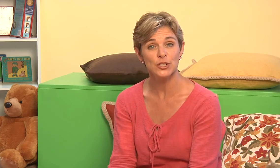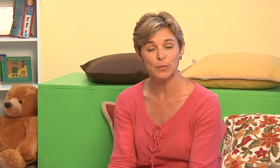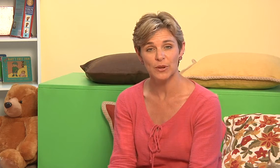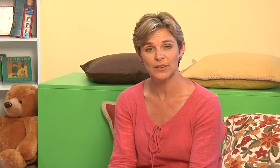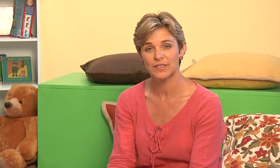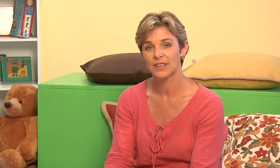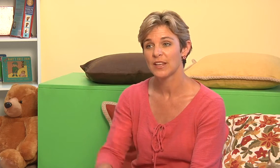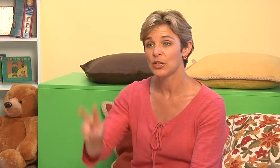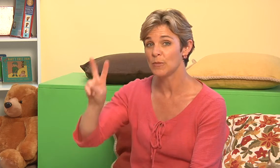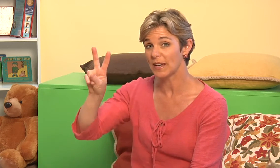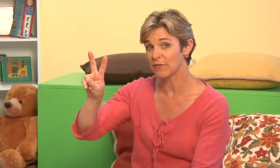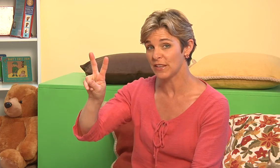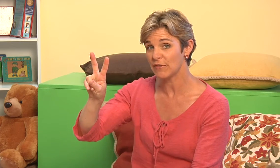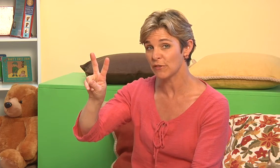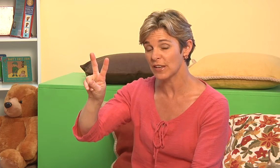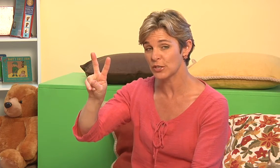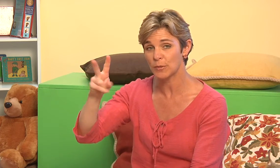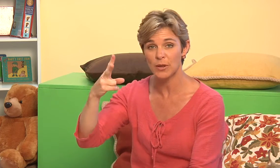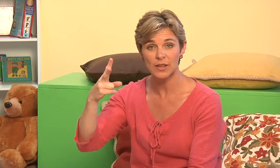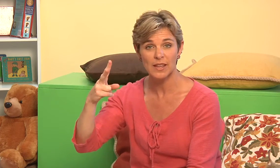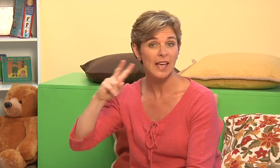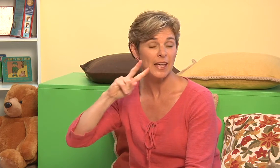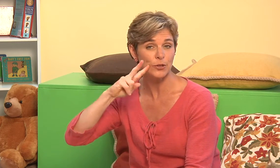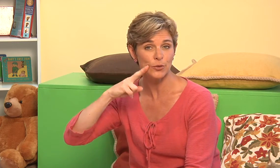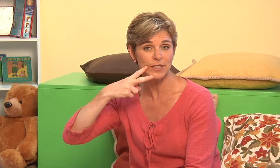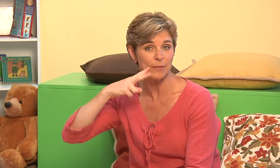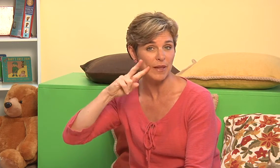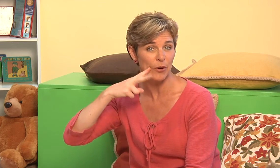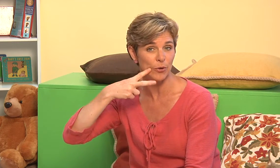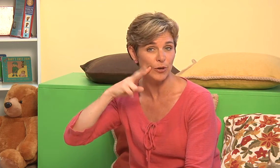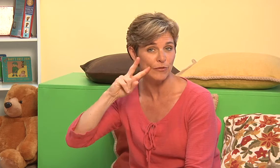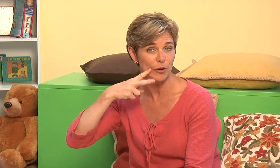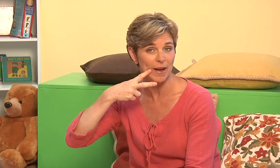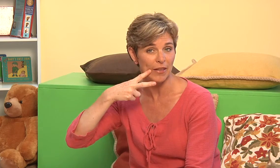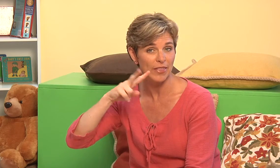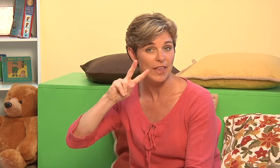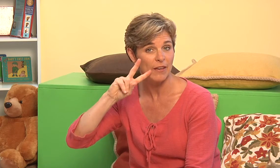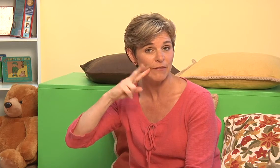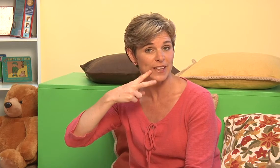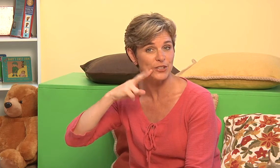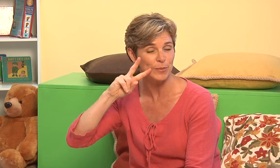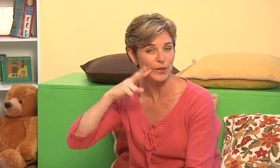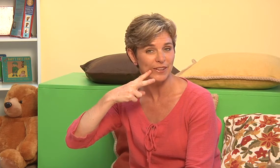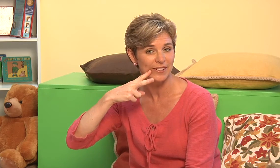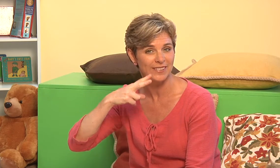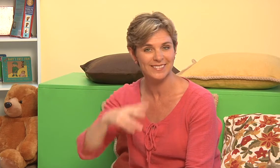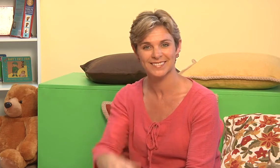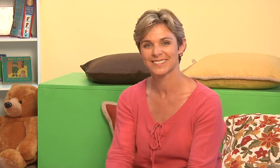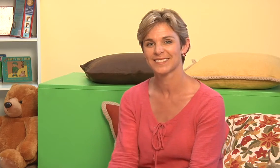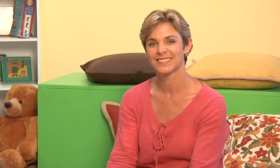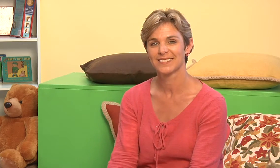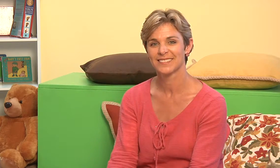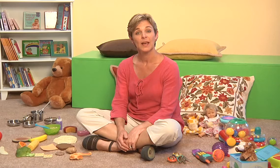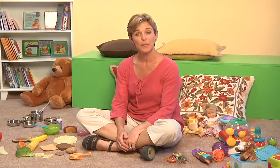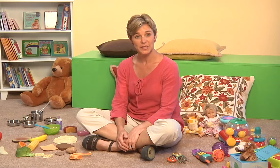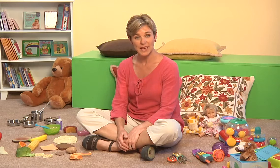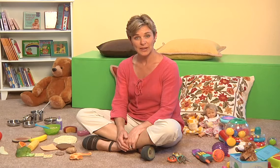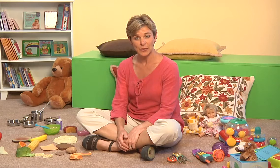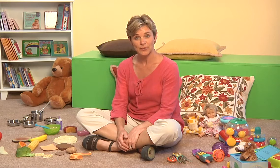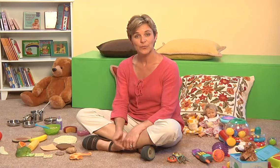Vegetable. You make a V for vegetable and you twist it by the corner of your mouth. Vegetable. Potato.